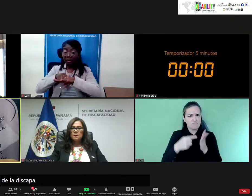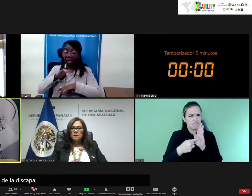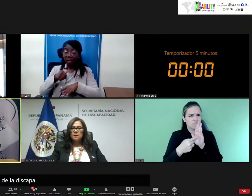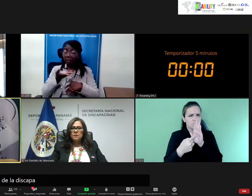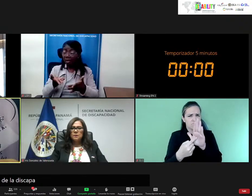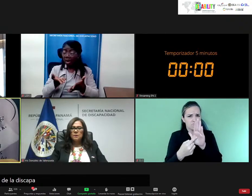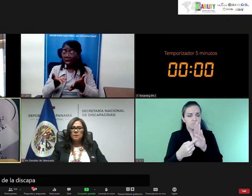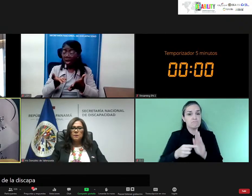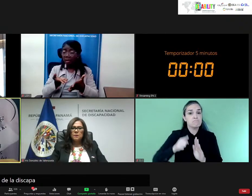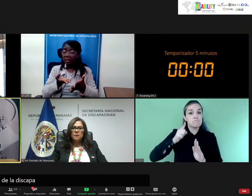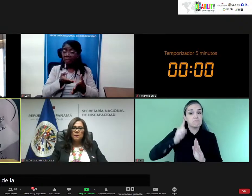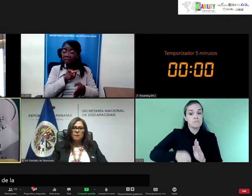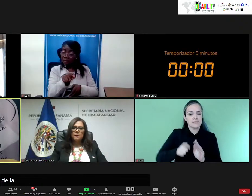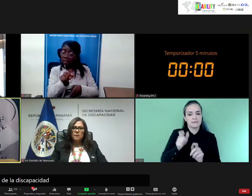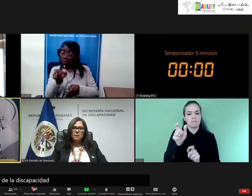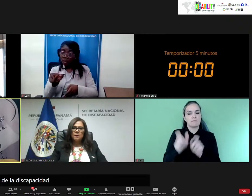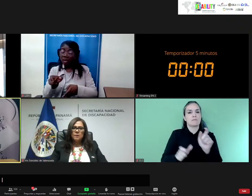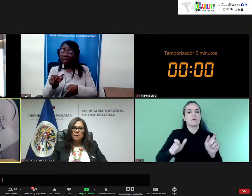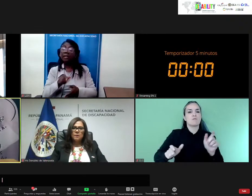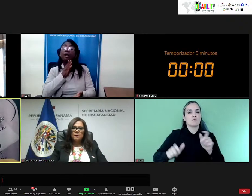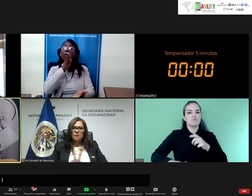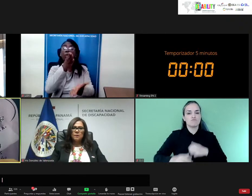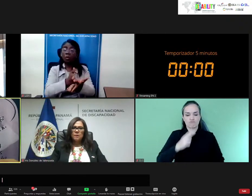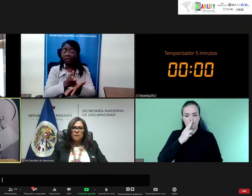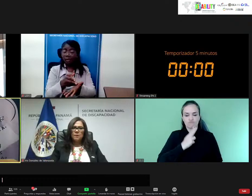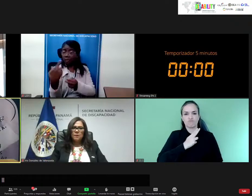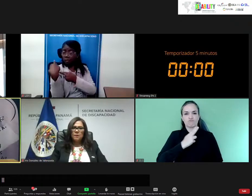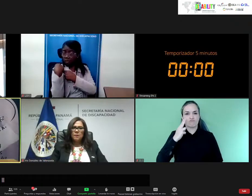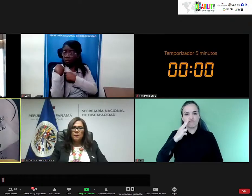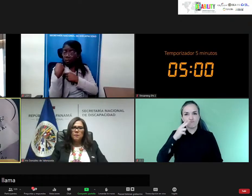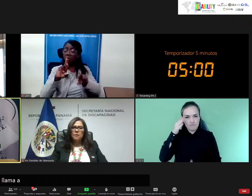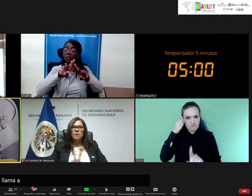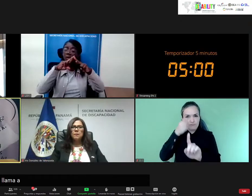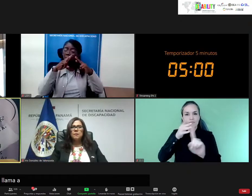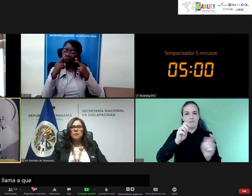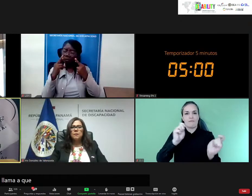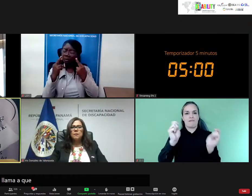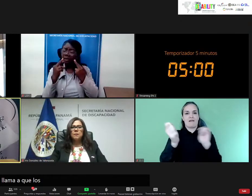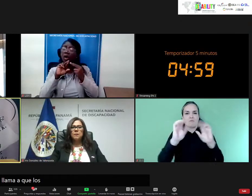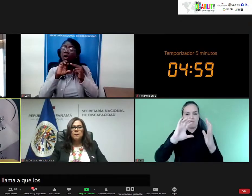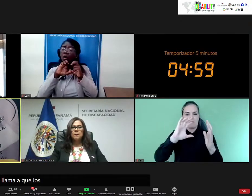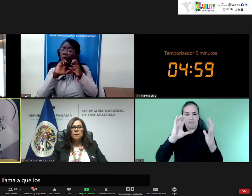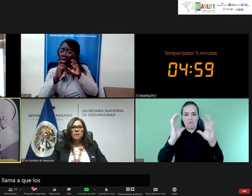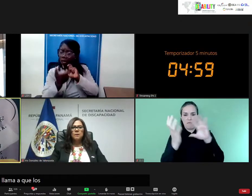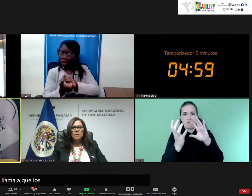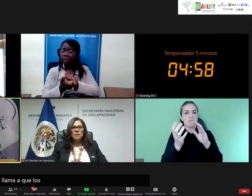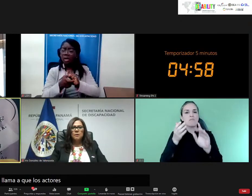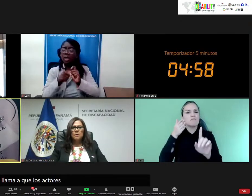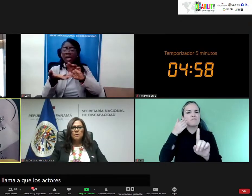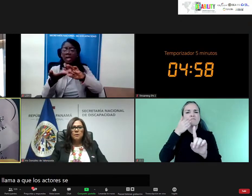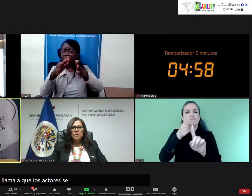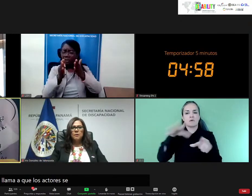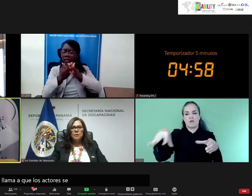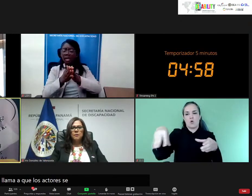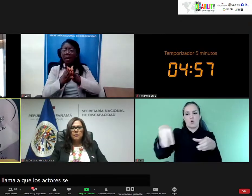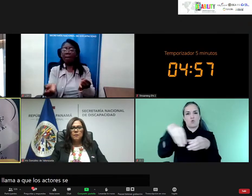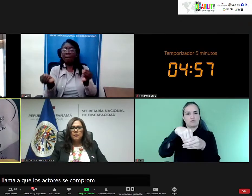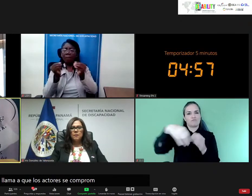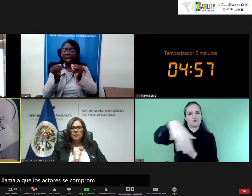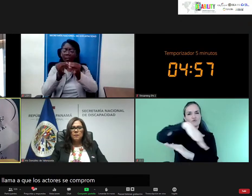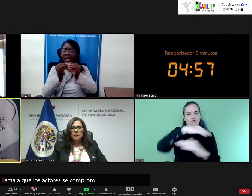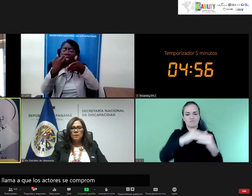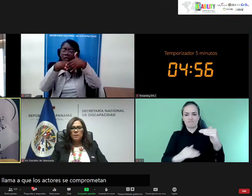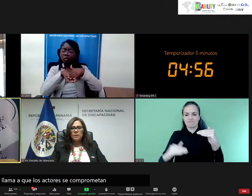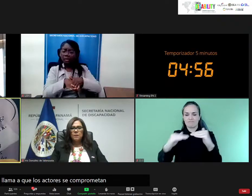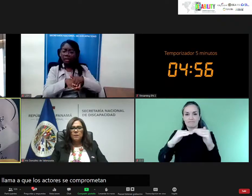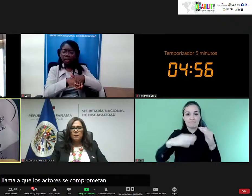societies more inclusive and focus on areas which have